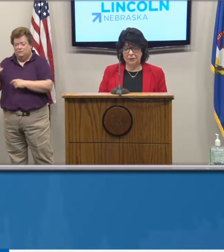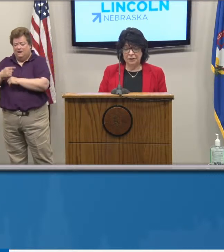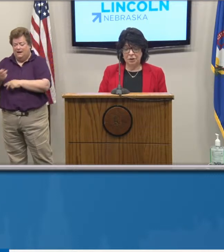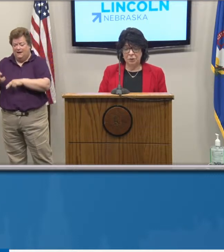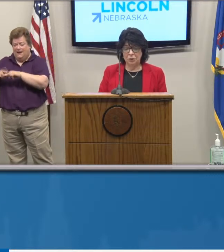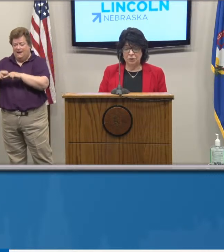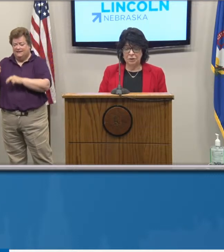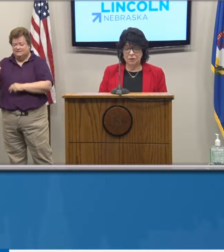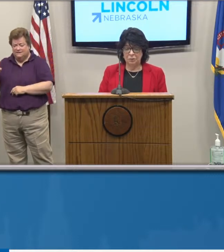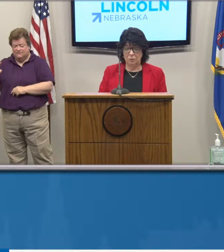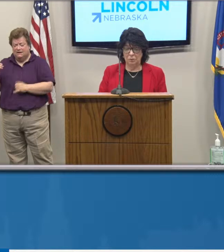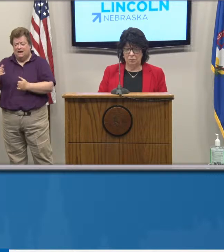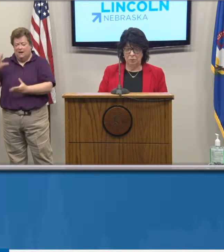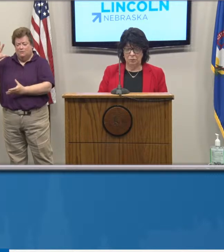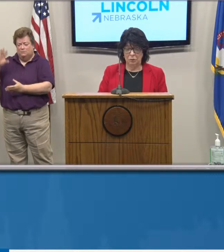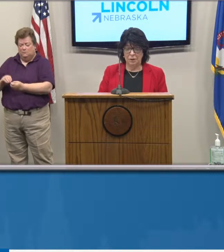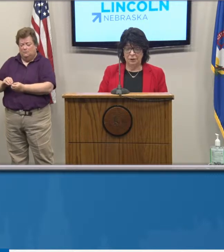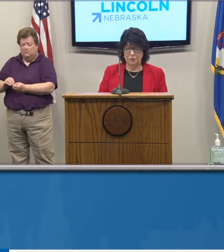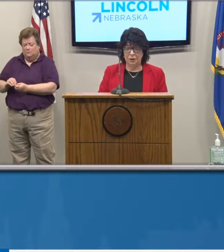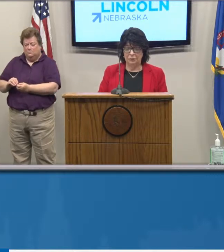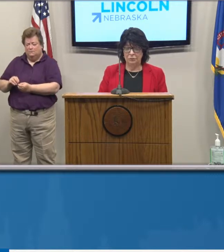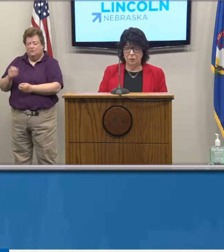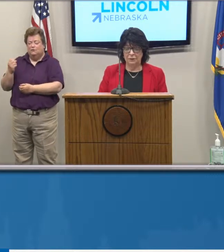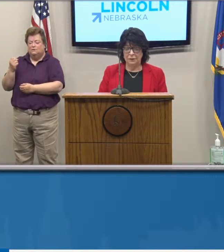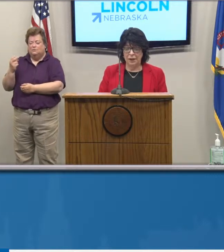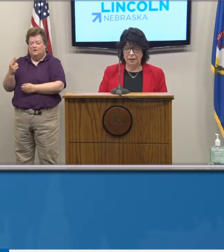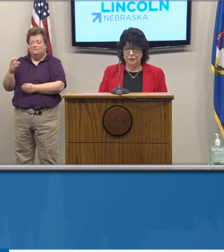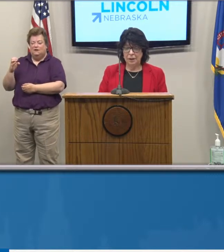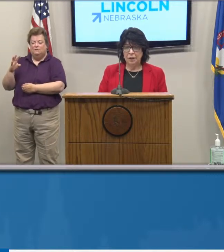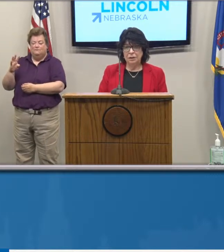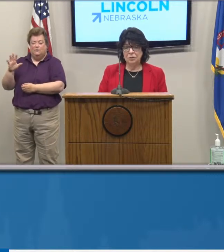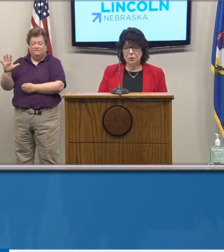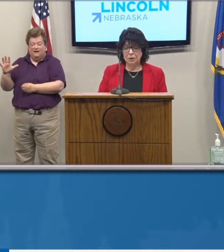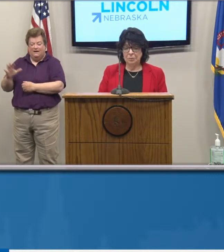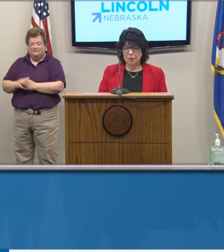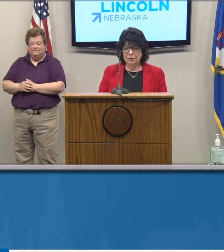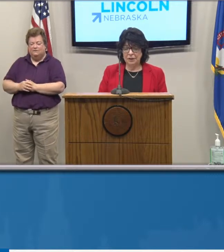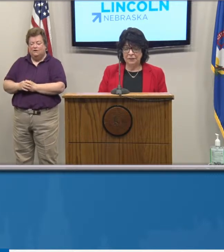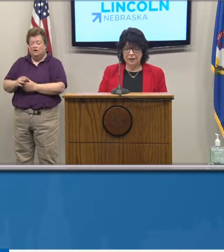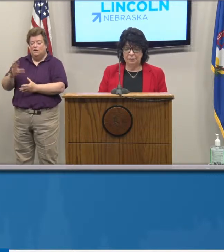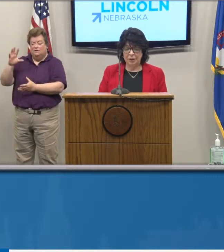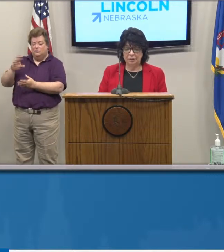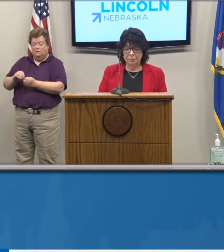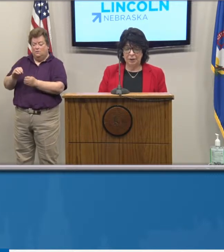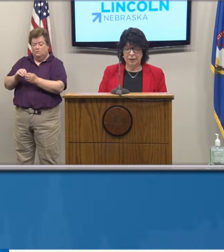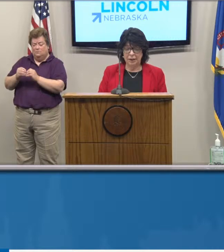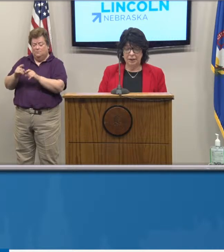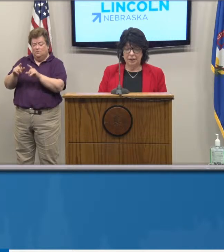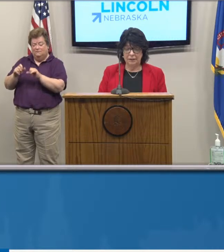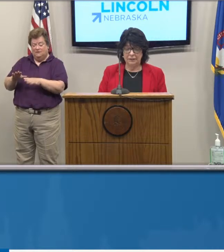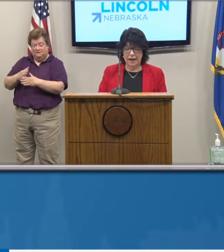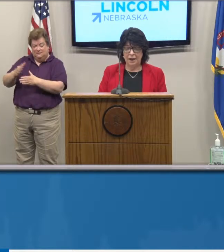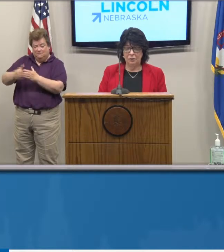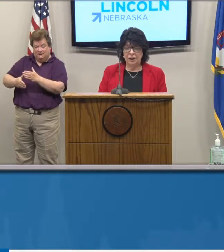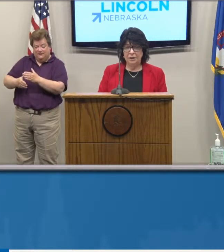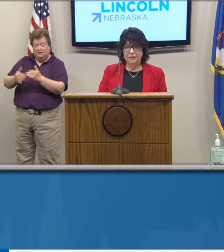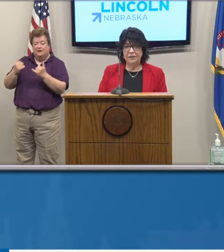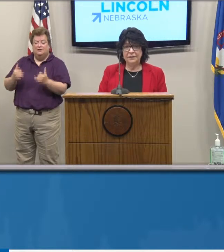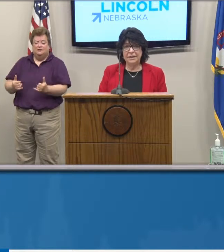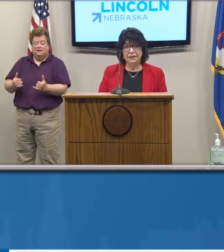of all the cases in Lancaster County. We had 70 positive cases reported in Lincoln from Saturday through